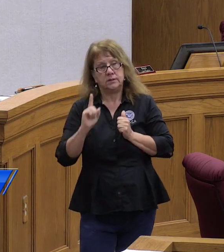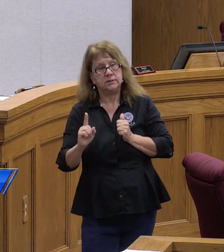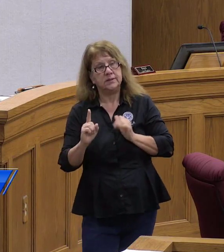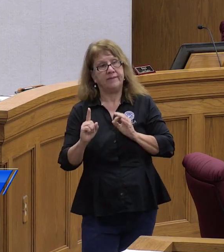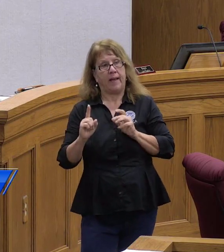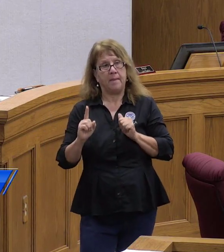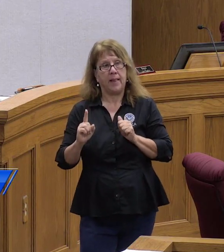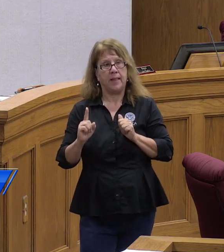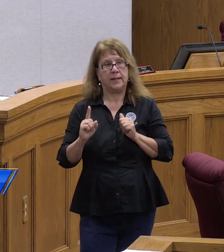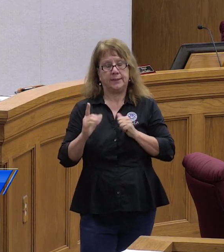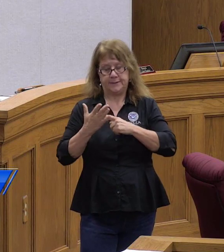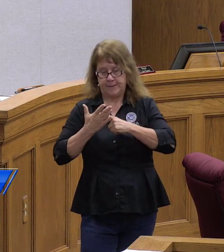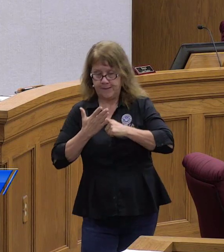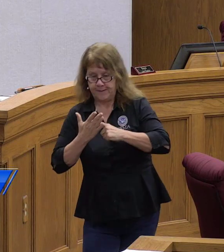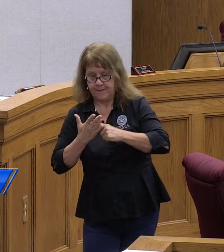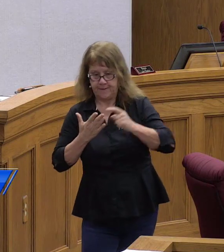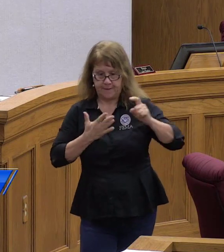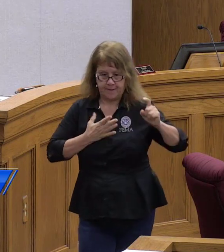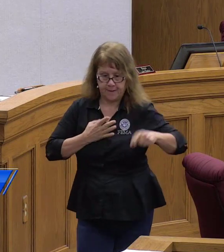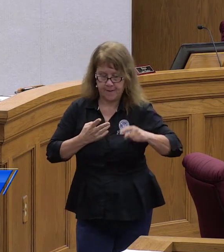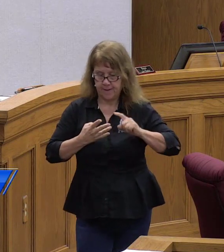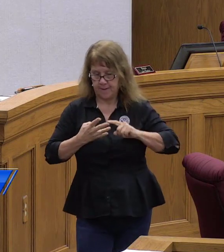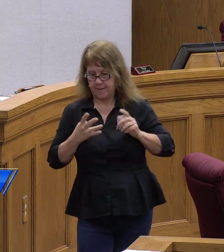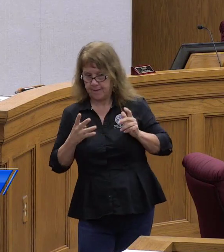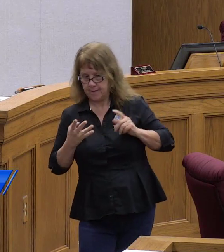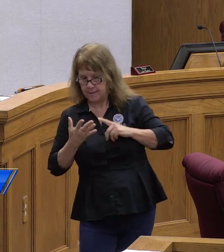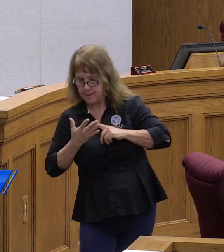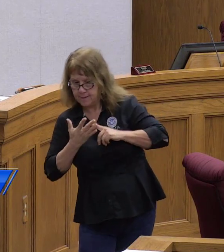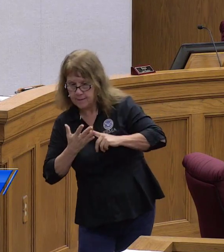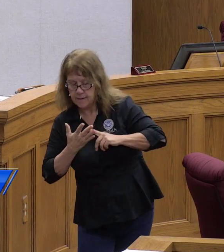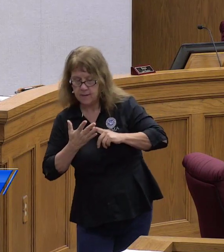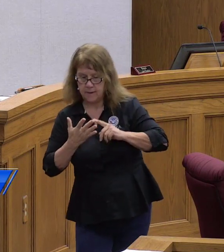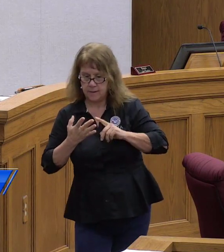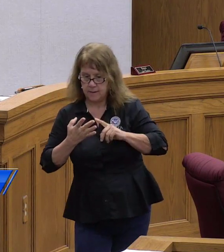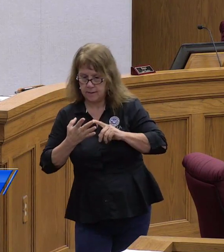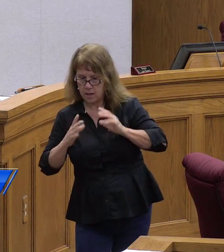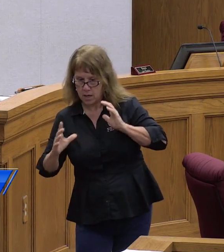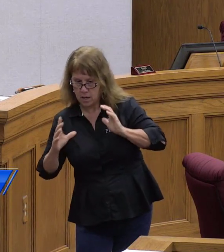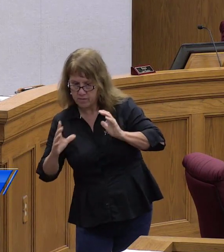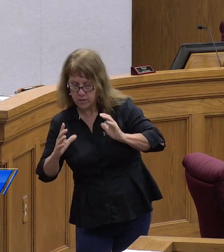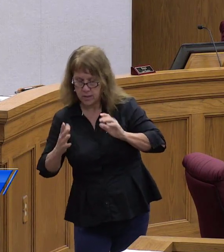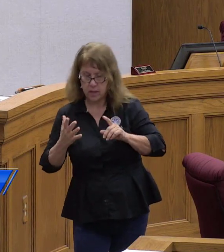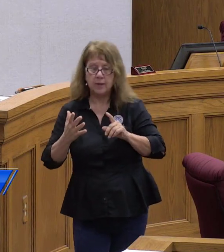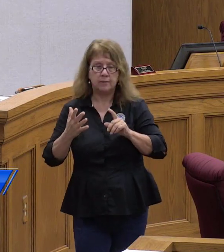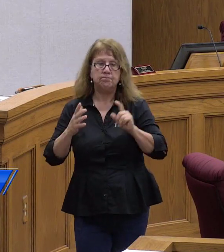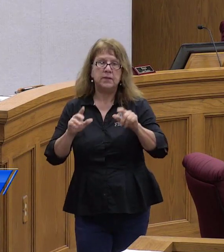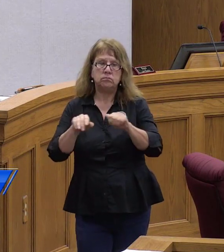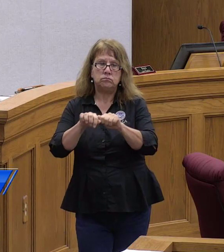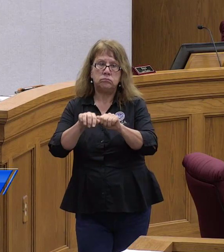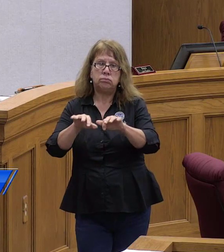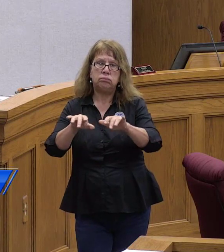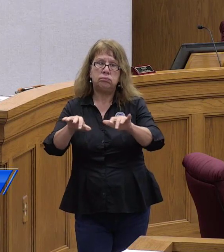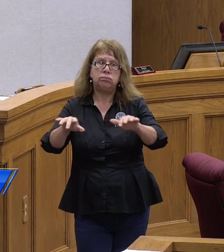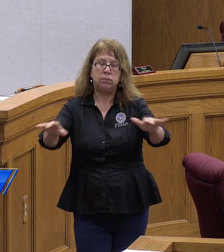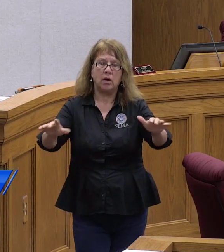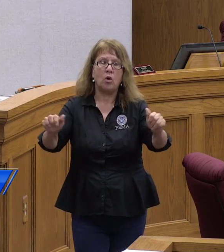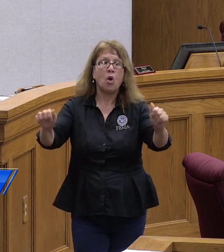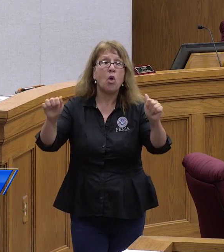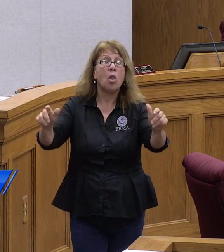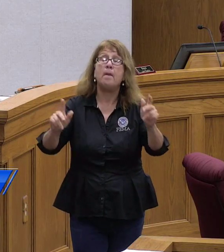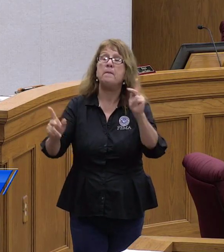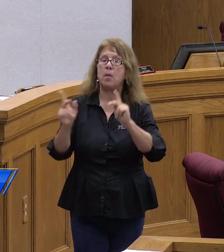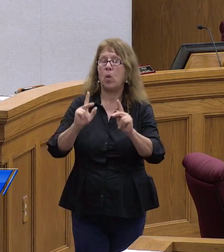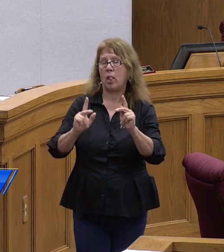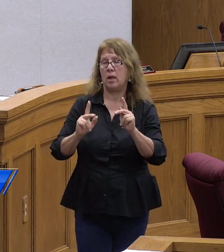discussion needs to evolve to the advertisement of this plan publicly to the public. And I'm very